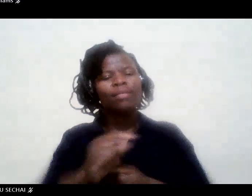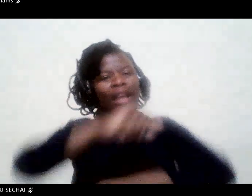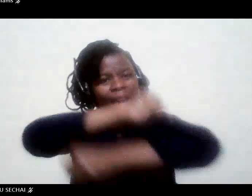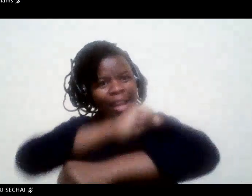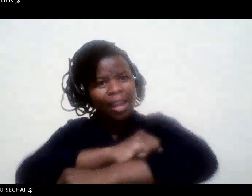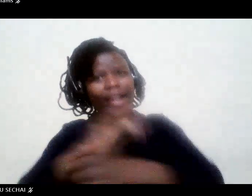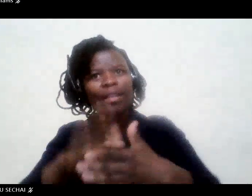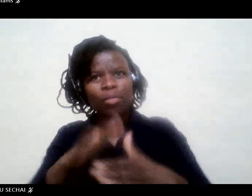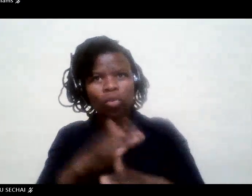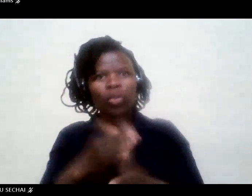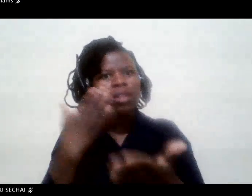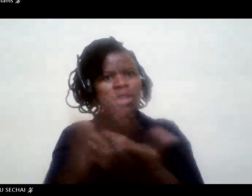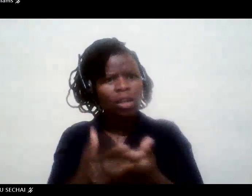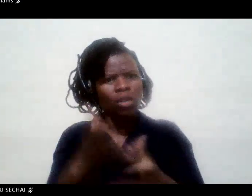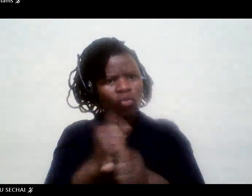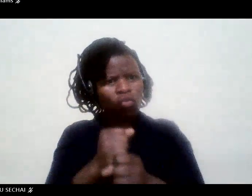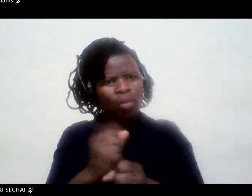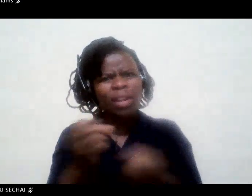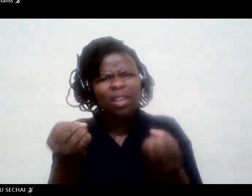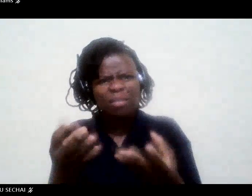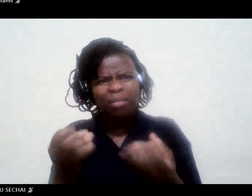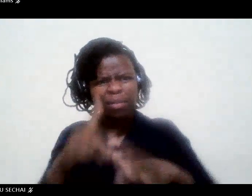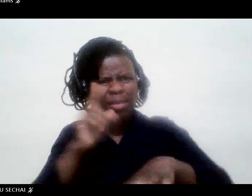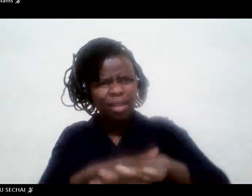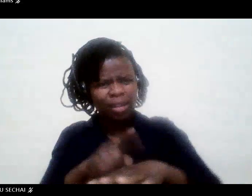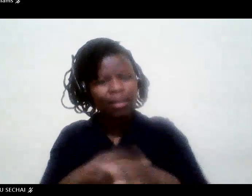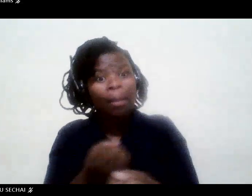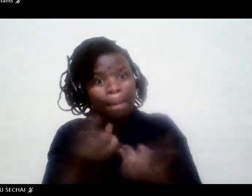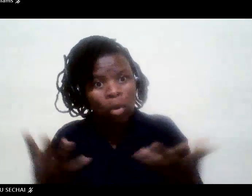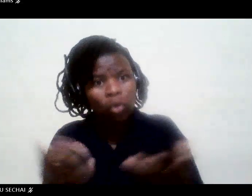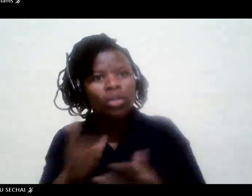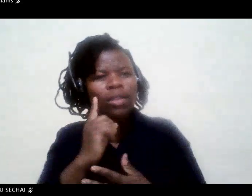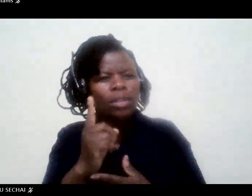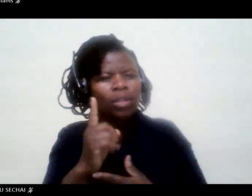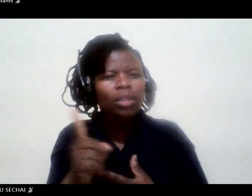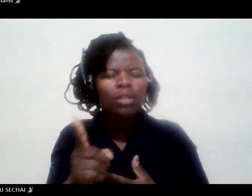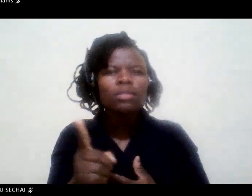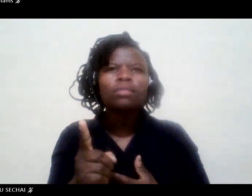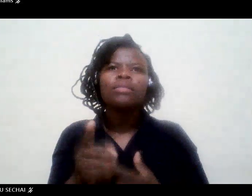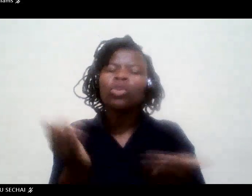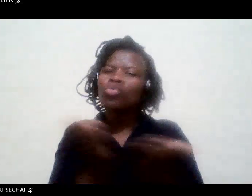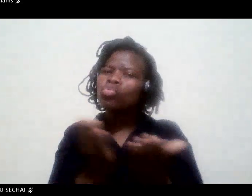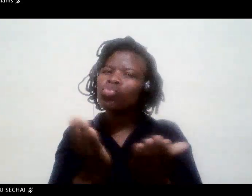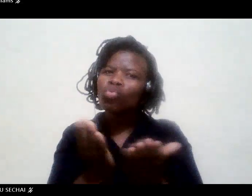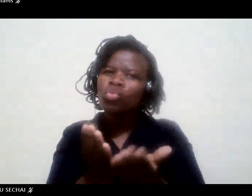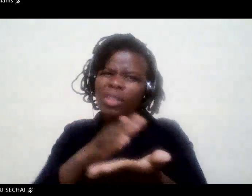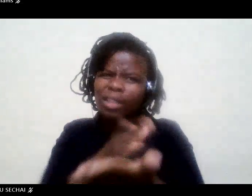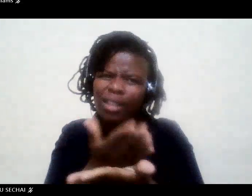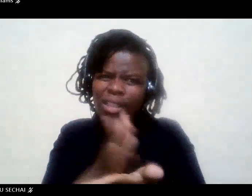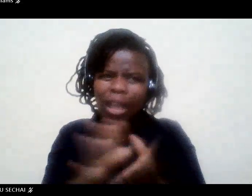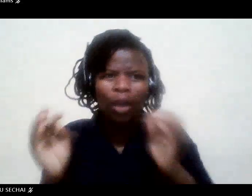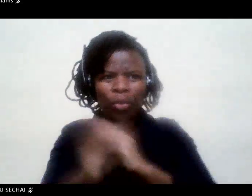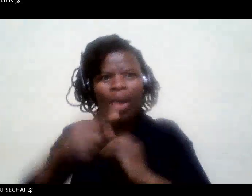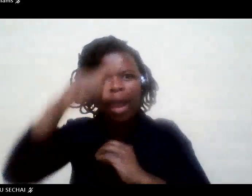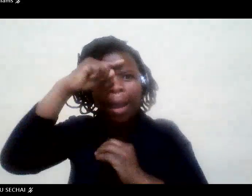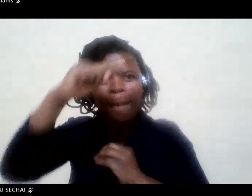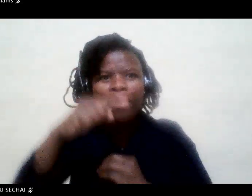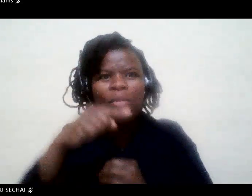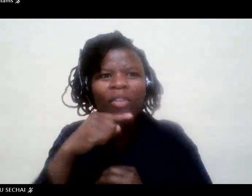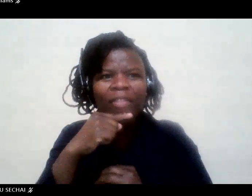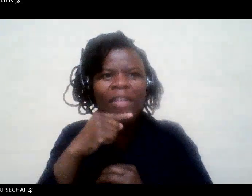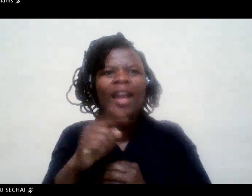that most teachers, the schools, they don't share their profile to the teachers. They always